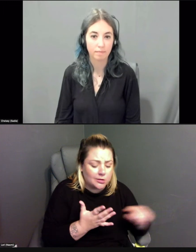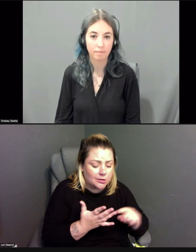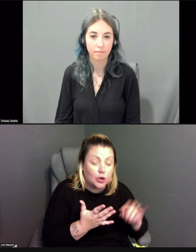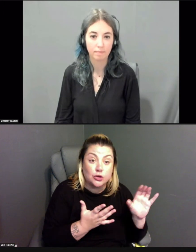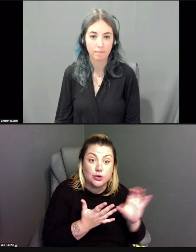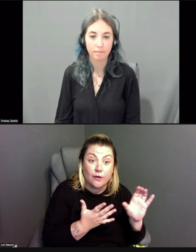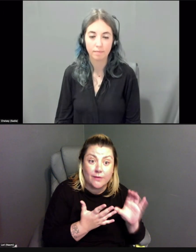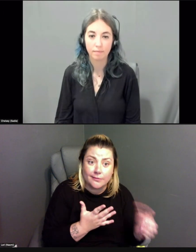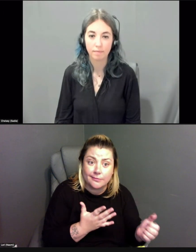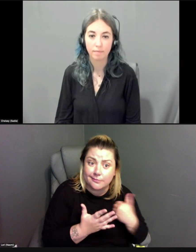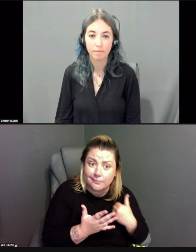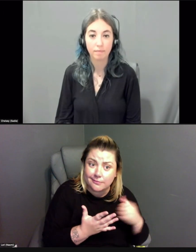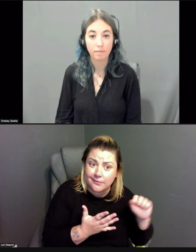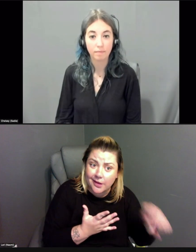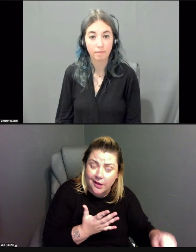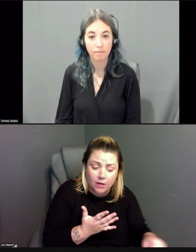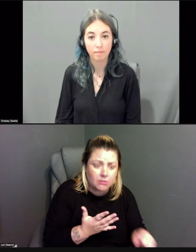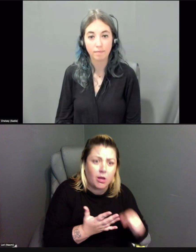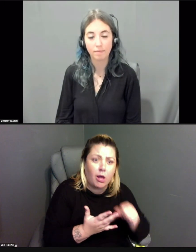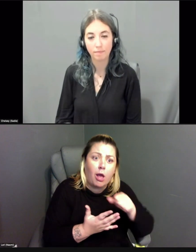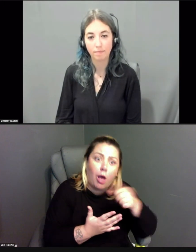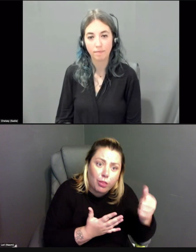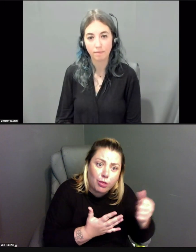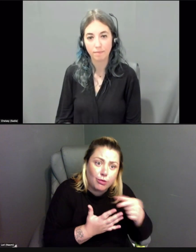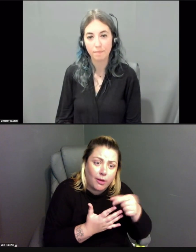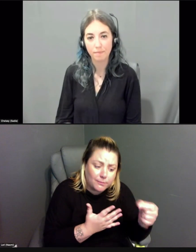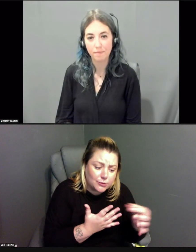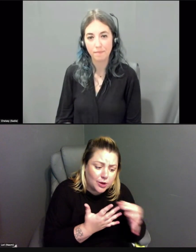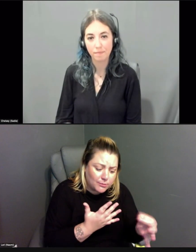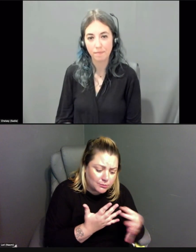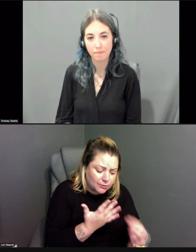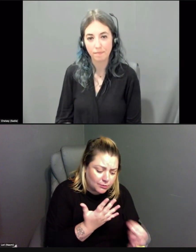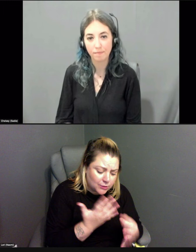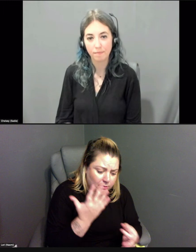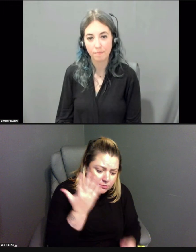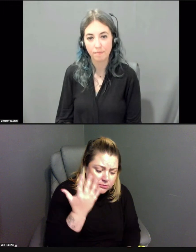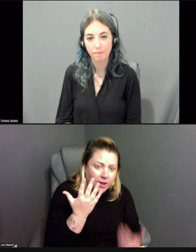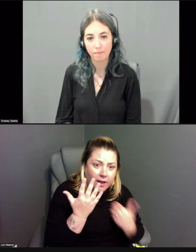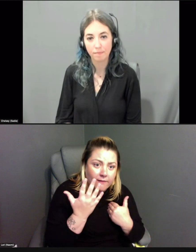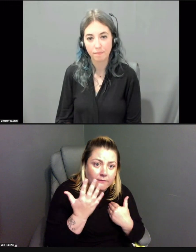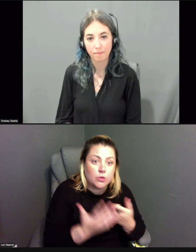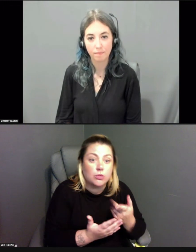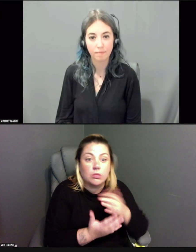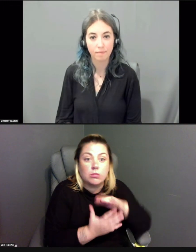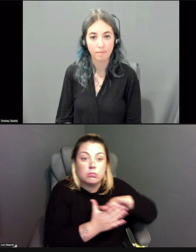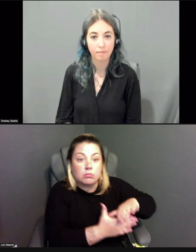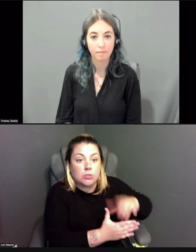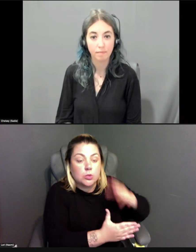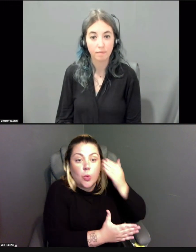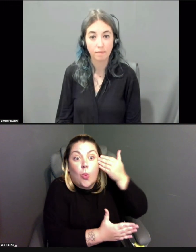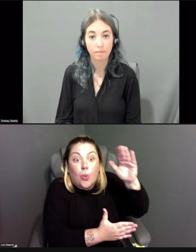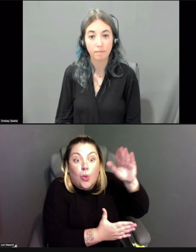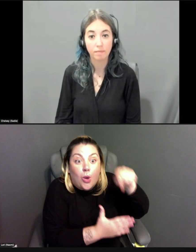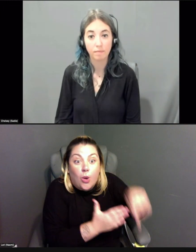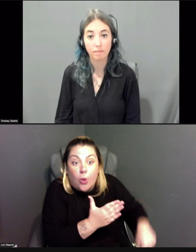there that could help, like that there were all these other options that just weren't being presented to you. And so again, like